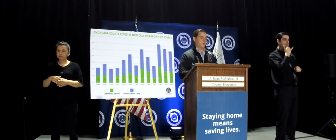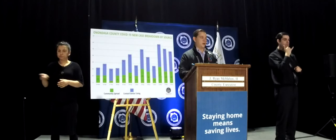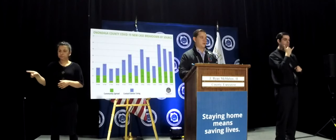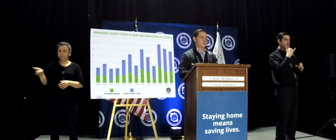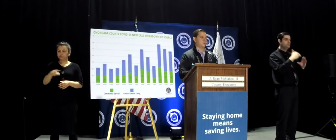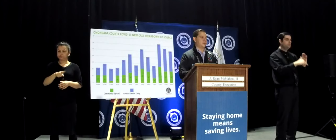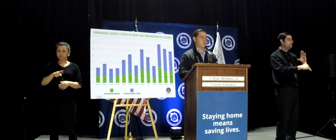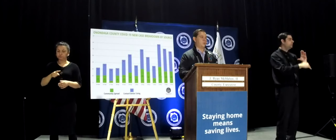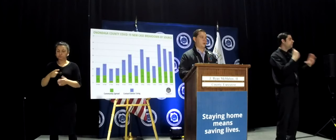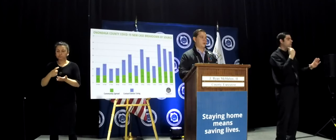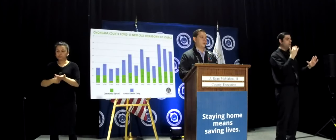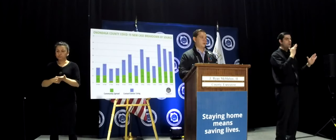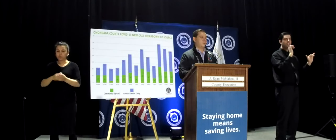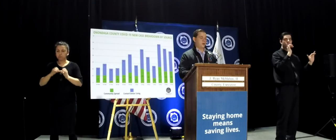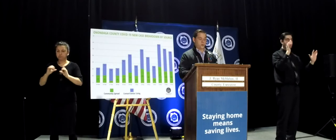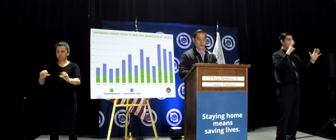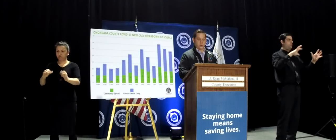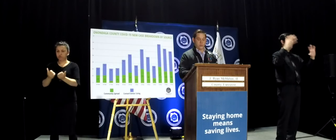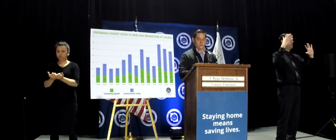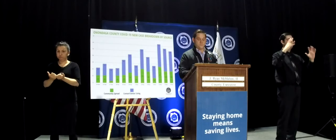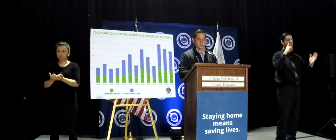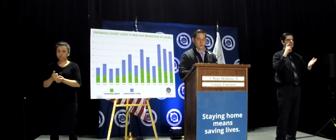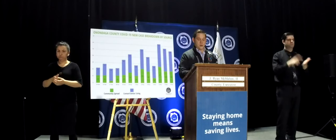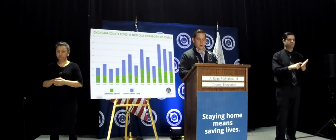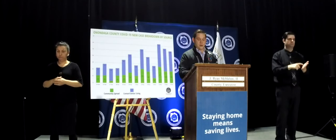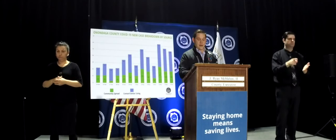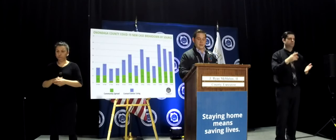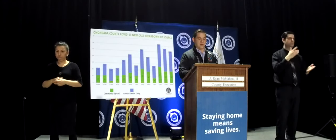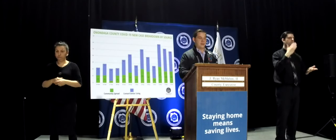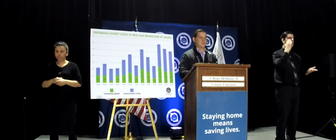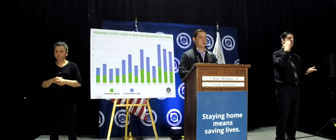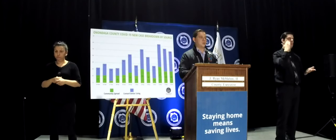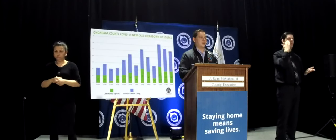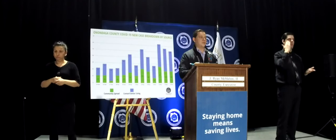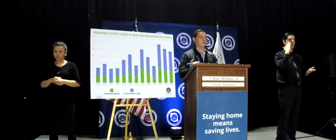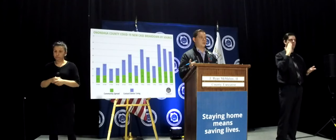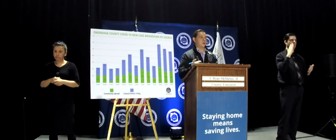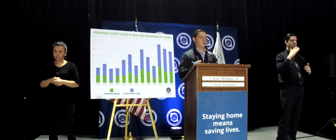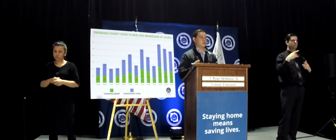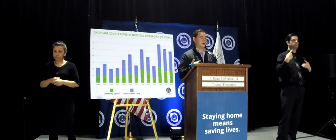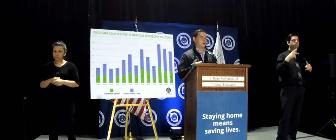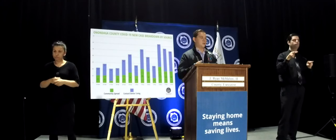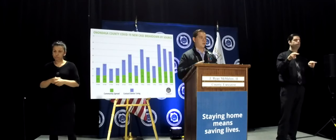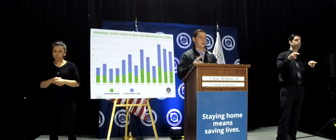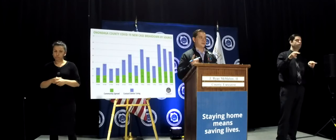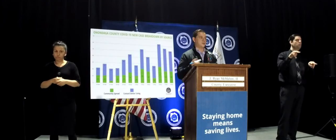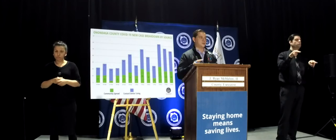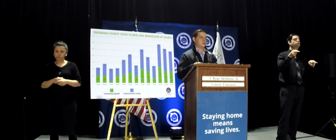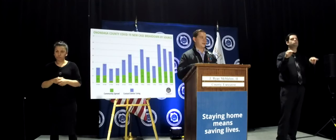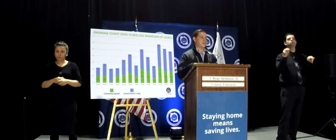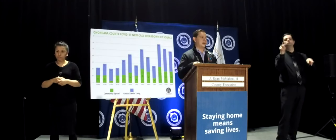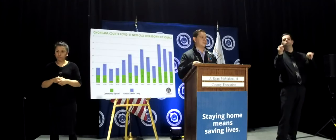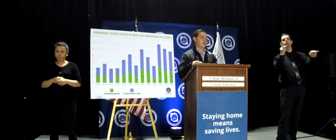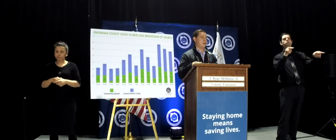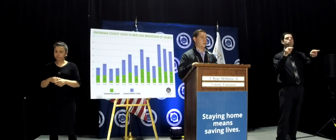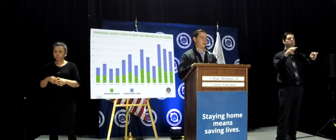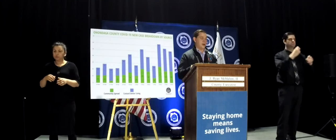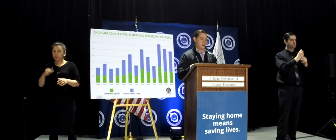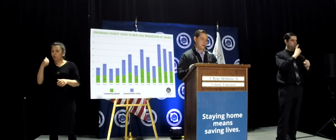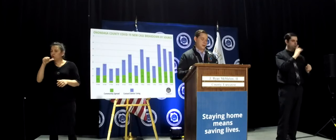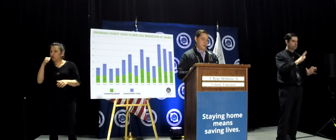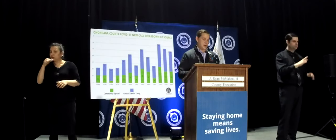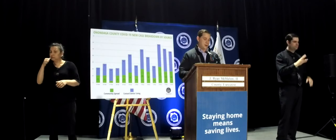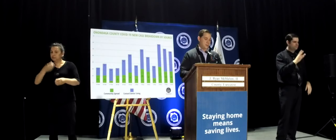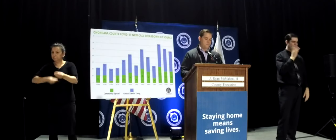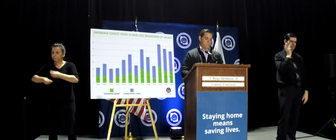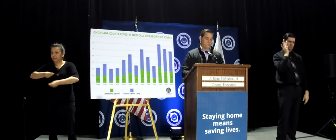So from a regulatory standpoint, we're very aware, but I'm not sure whatever the story was about with the wine slushies, if that's actually happening or